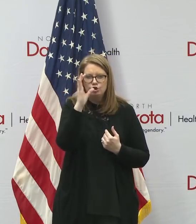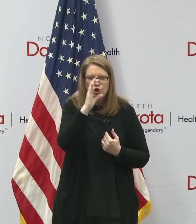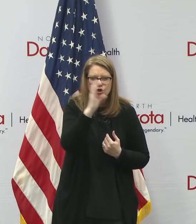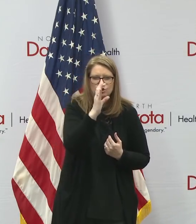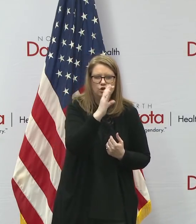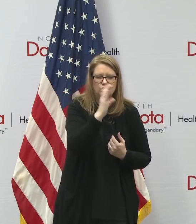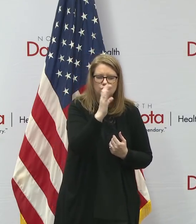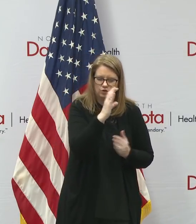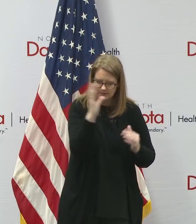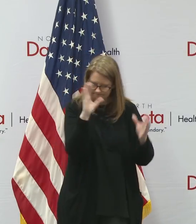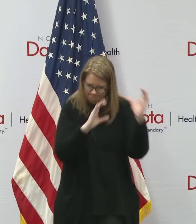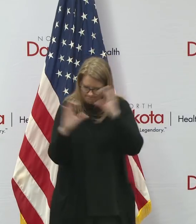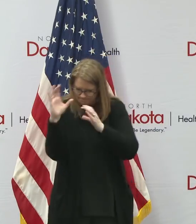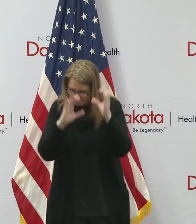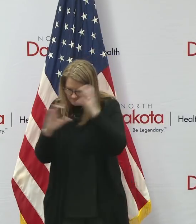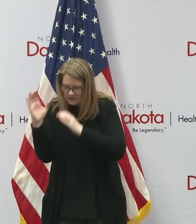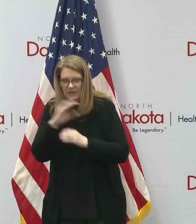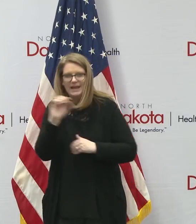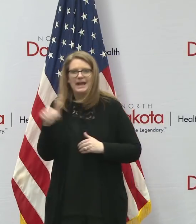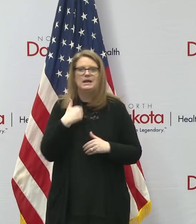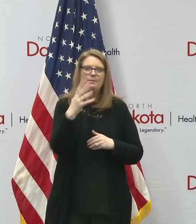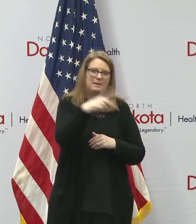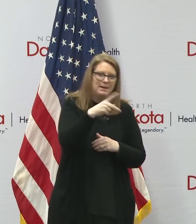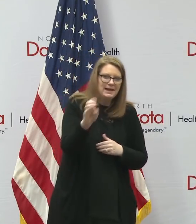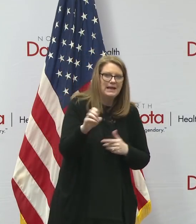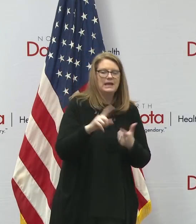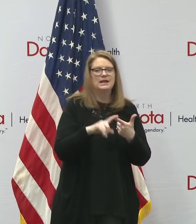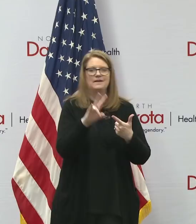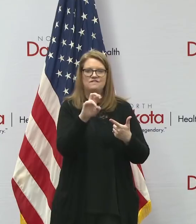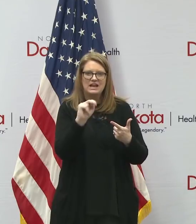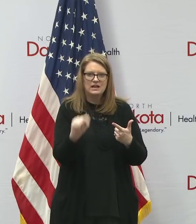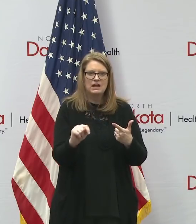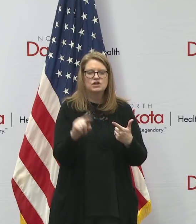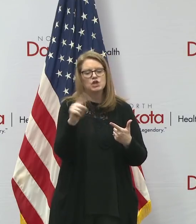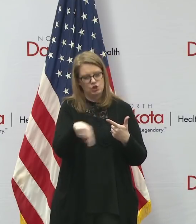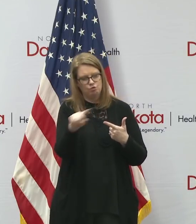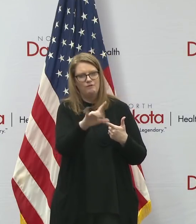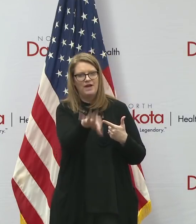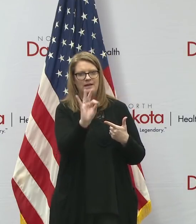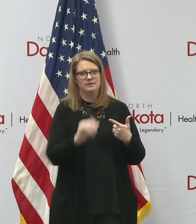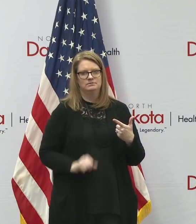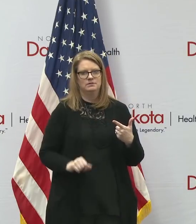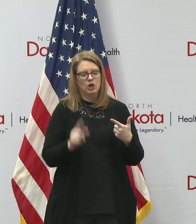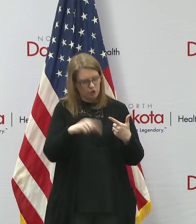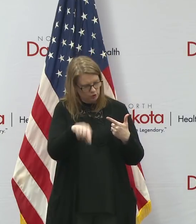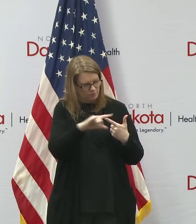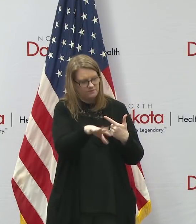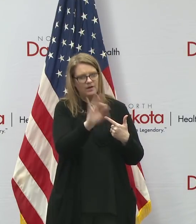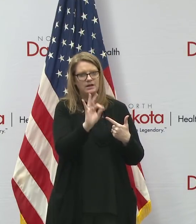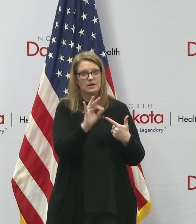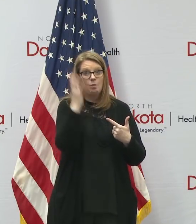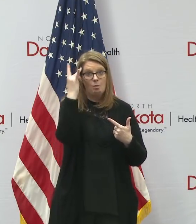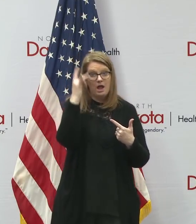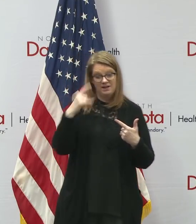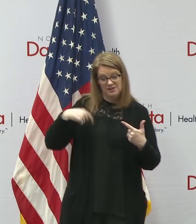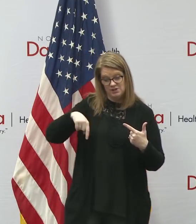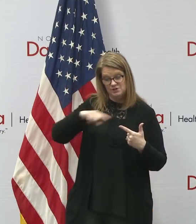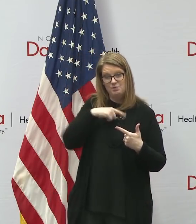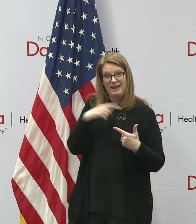any available personal protective equipment or ventilators so that we have the resources we need